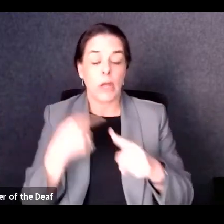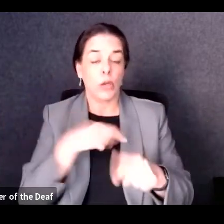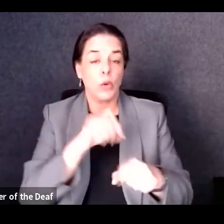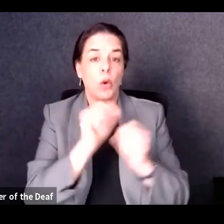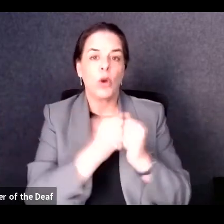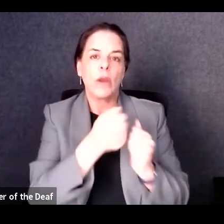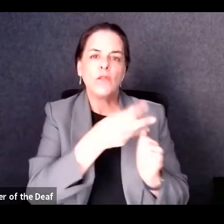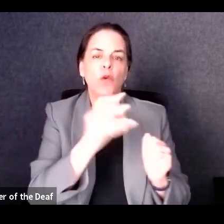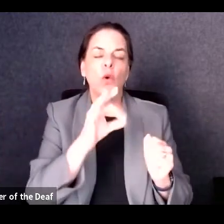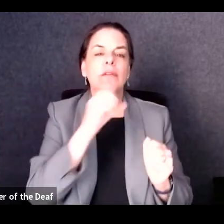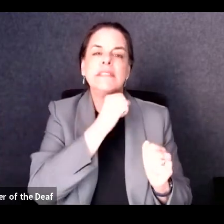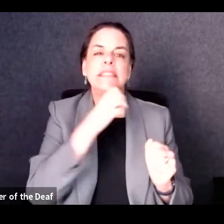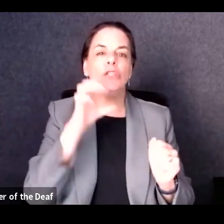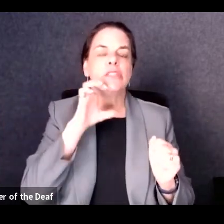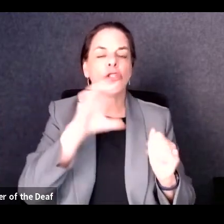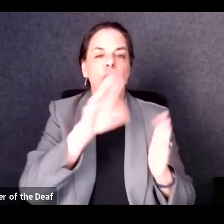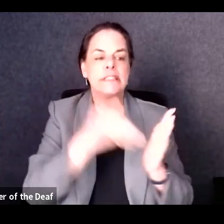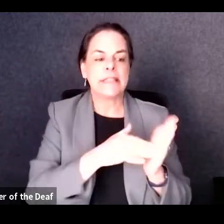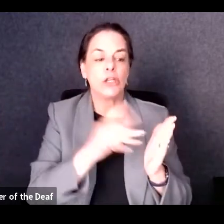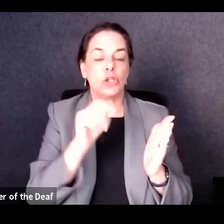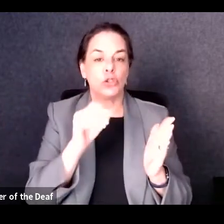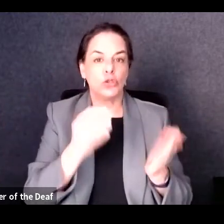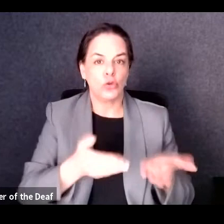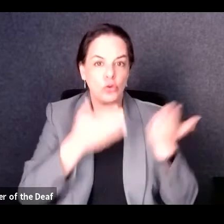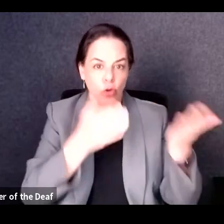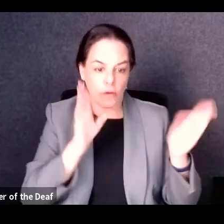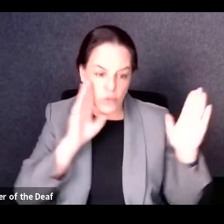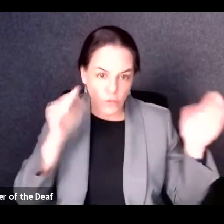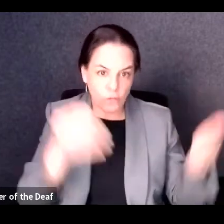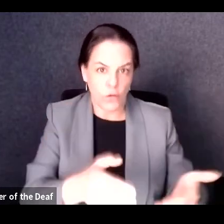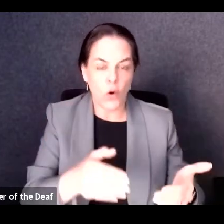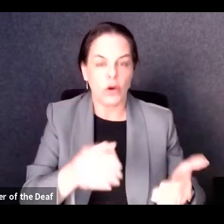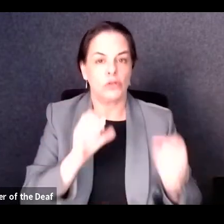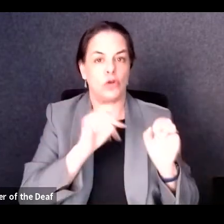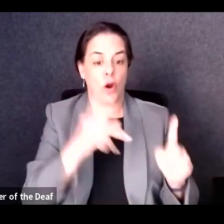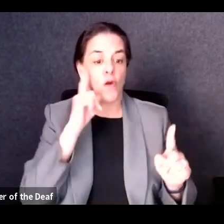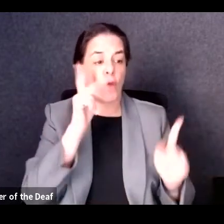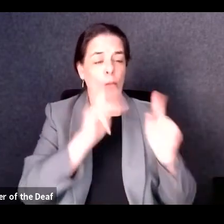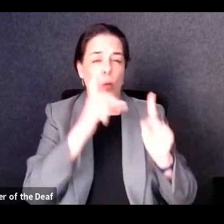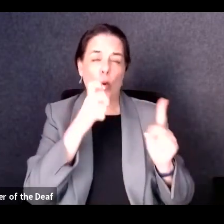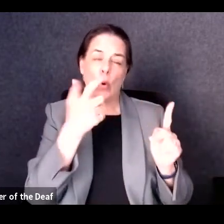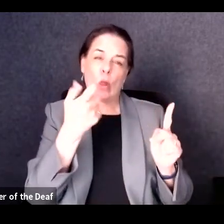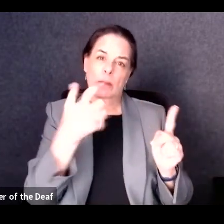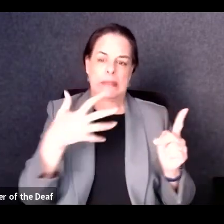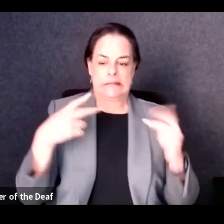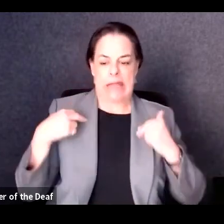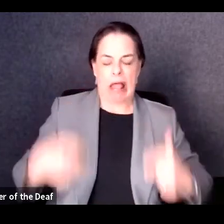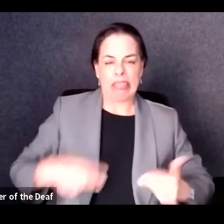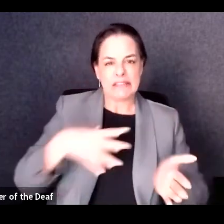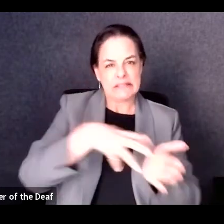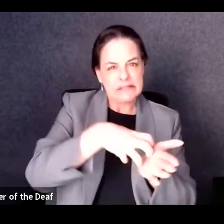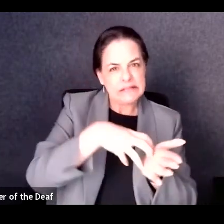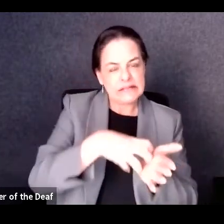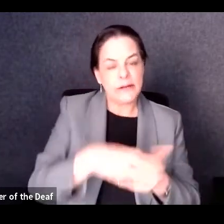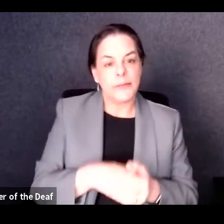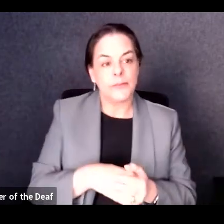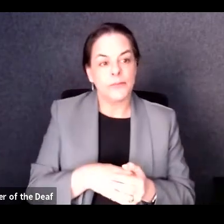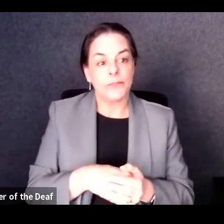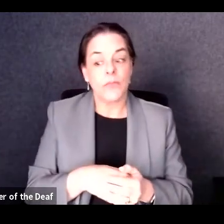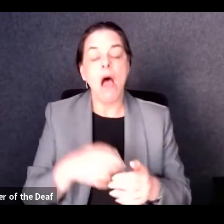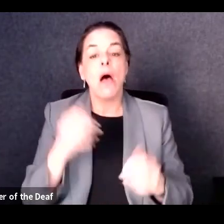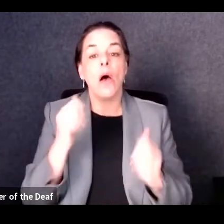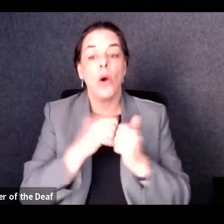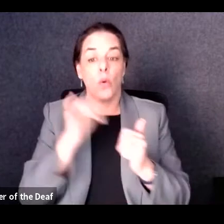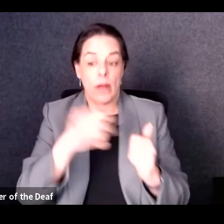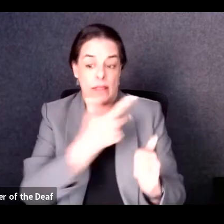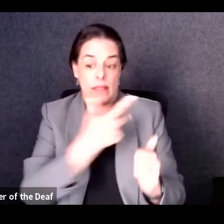offer targeted vaccination opportunities for those who are more medically fragile. In addition to our role as vaccinator,